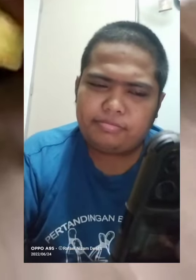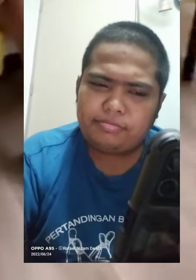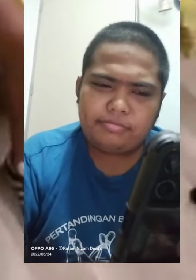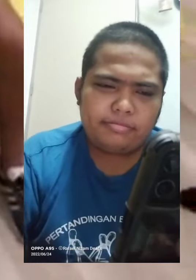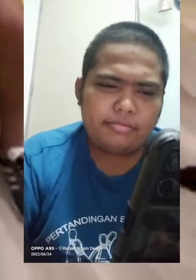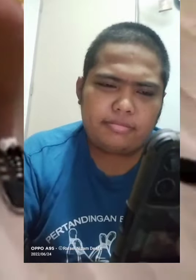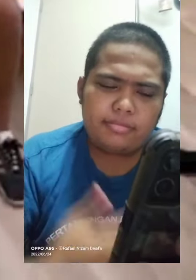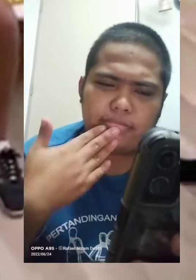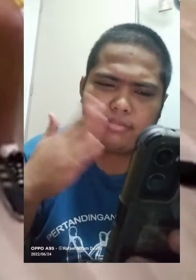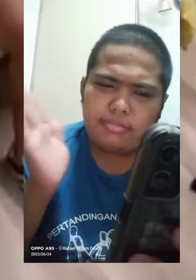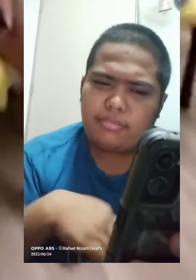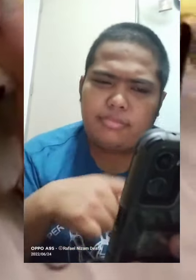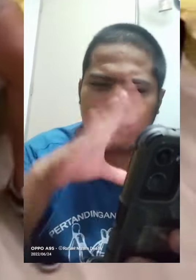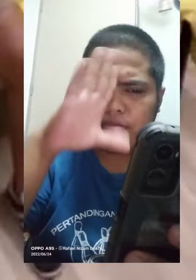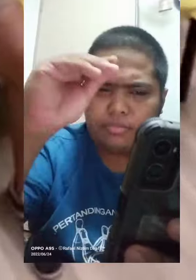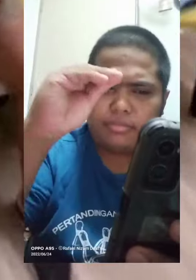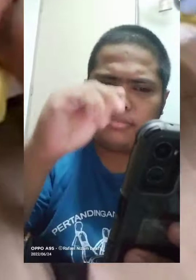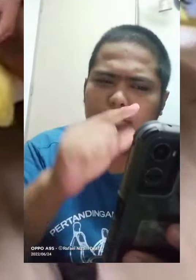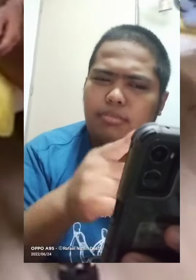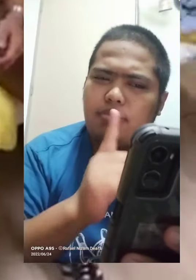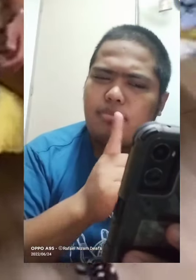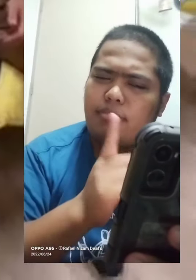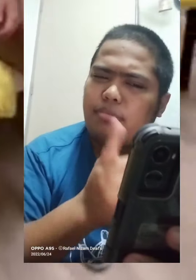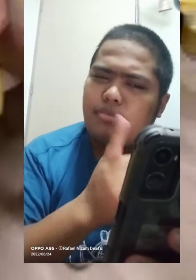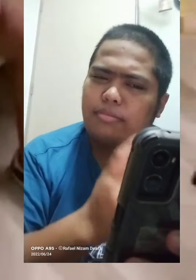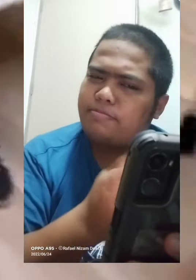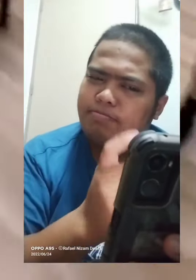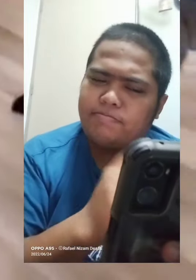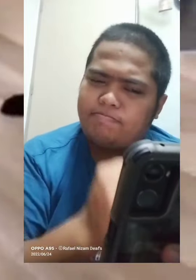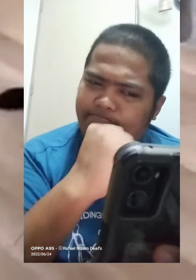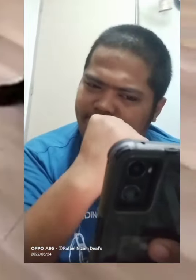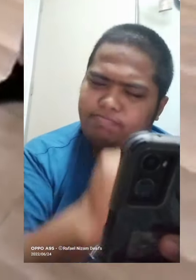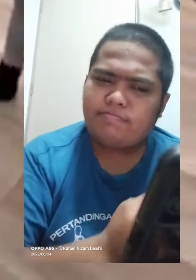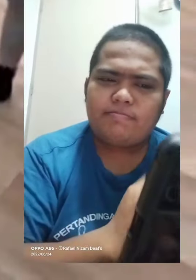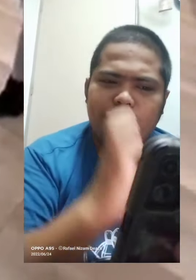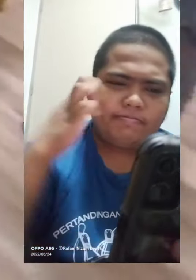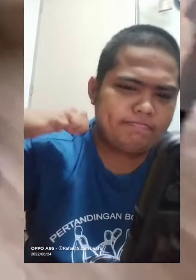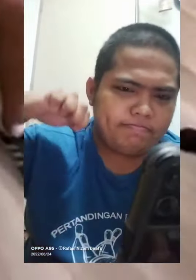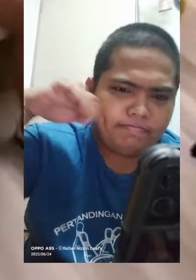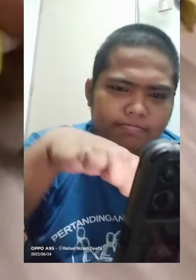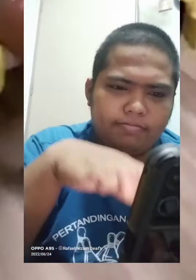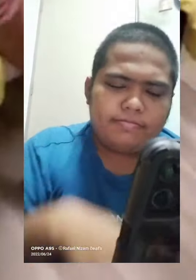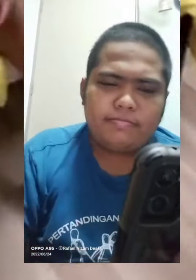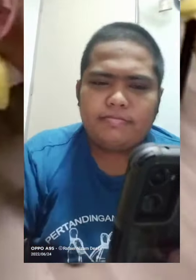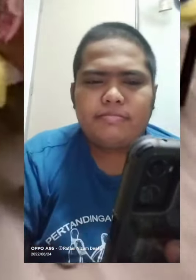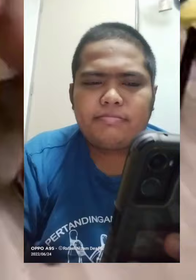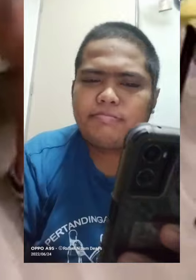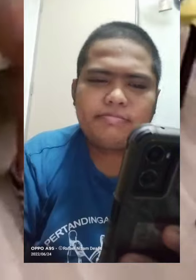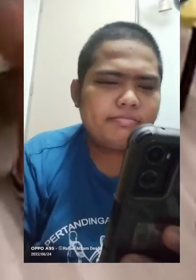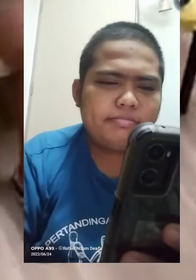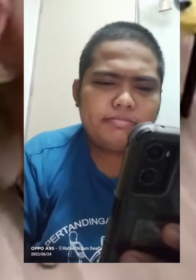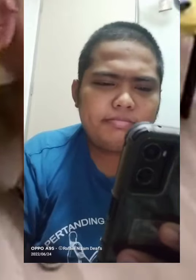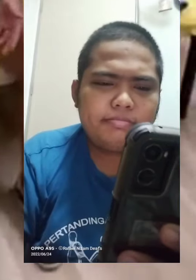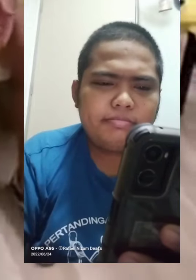the kitchen right now? Yeah. Hey man, you know who I am. I've been around like a bunch of times. Like we work together. You're in my room now. With